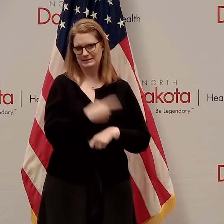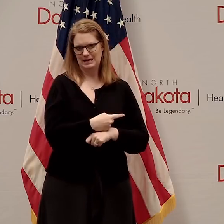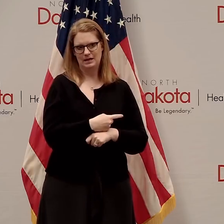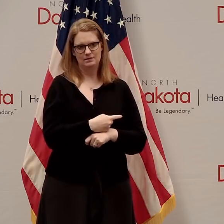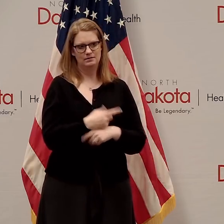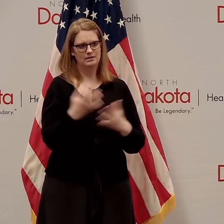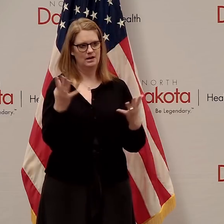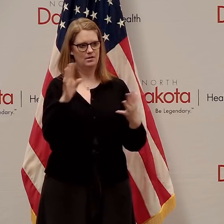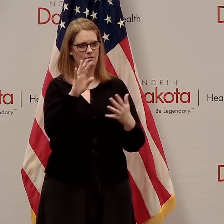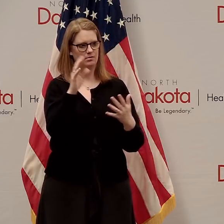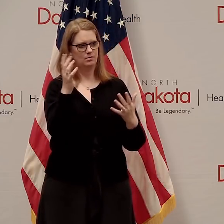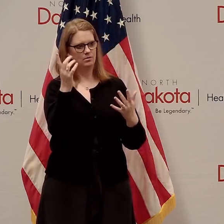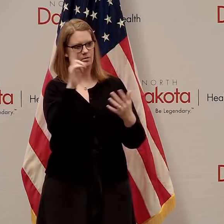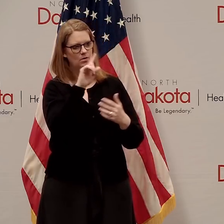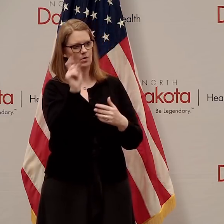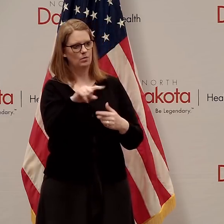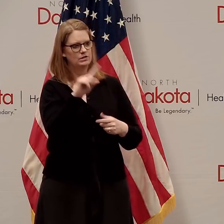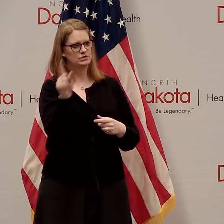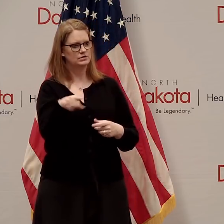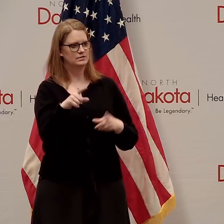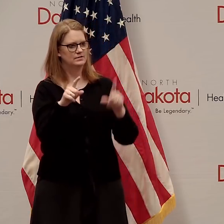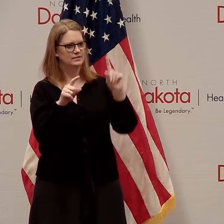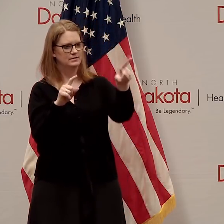we'll open for questions.